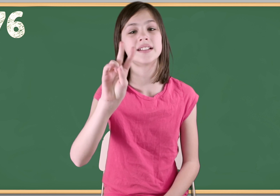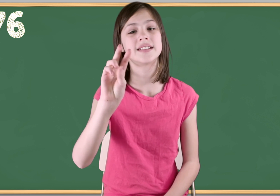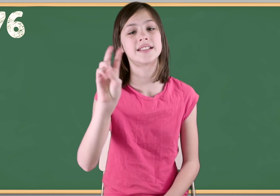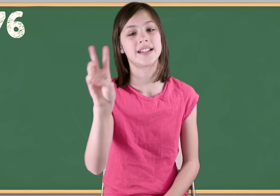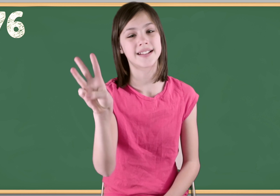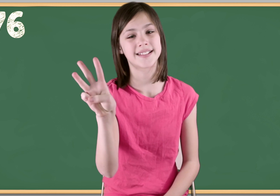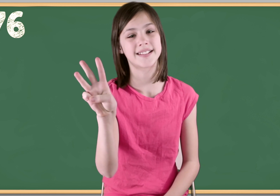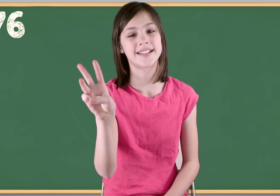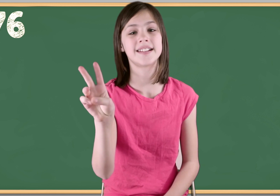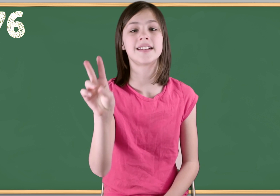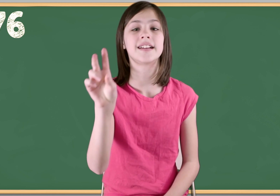76,